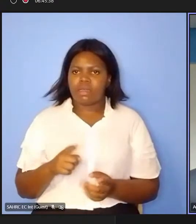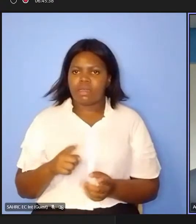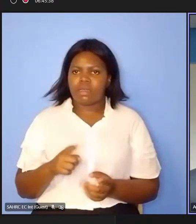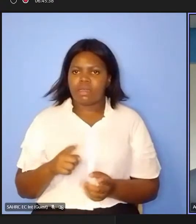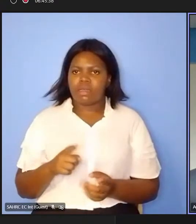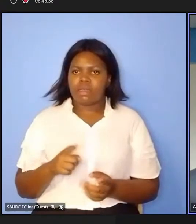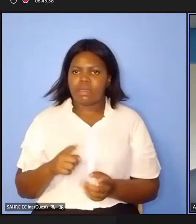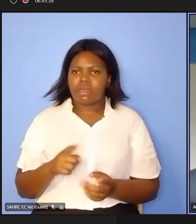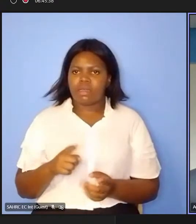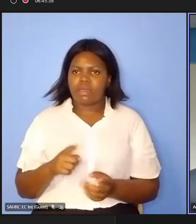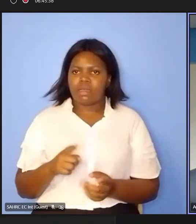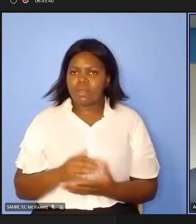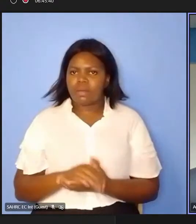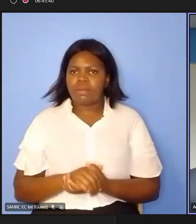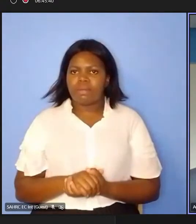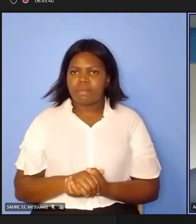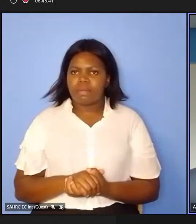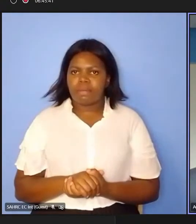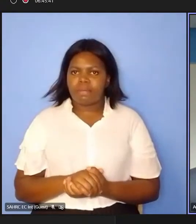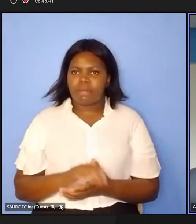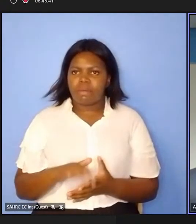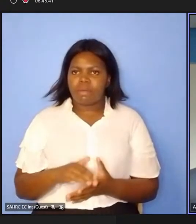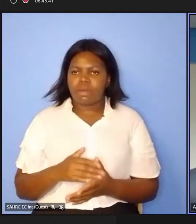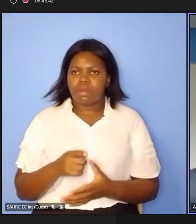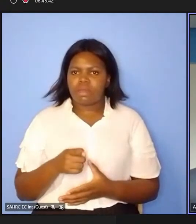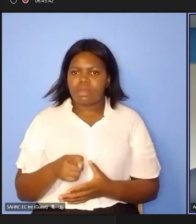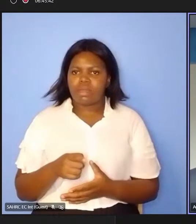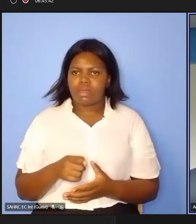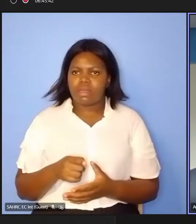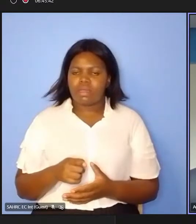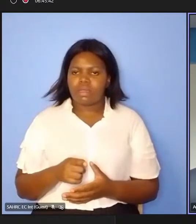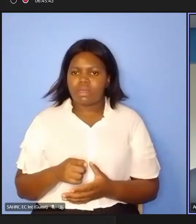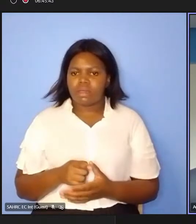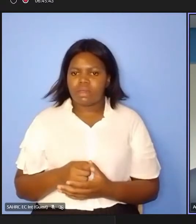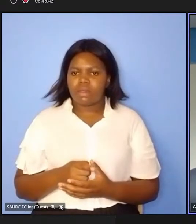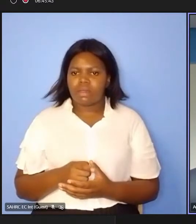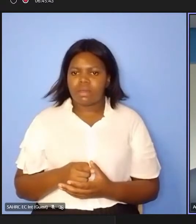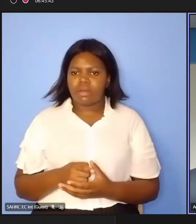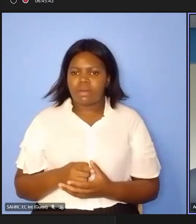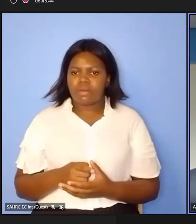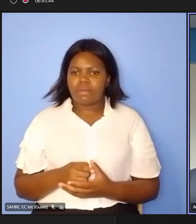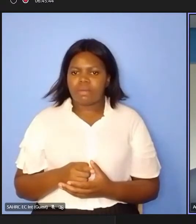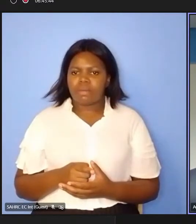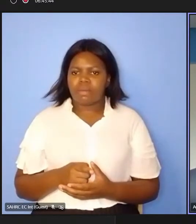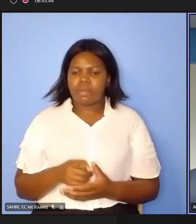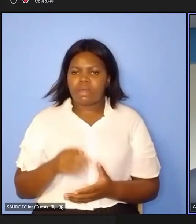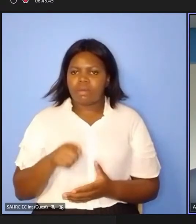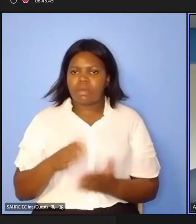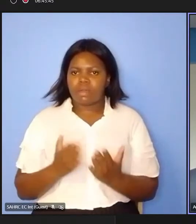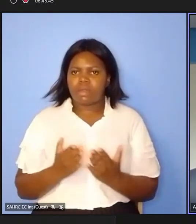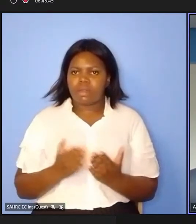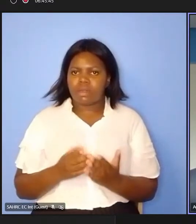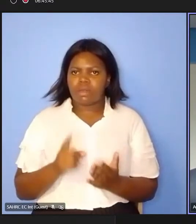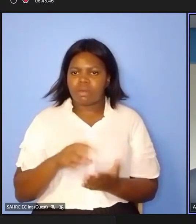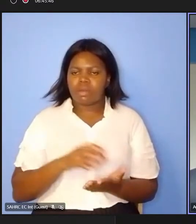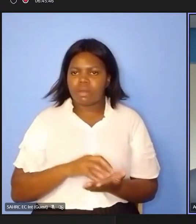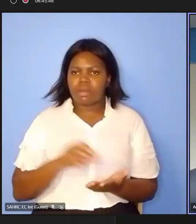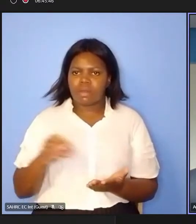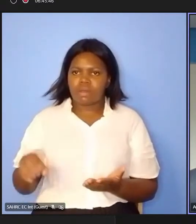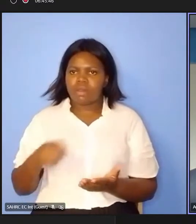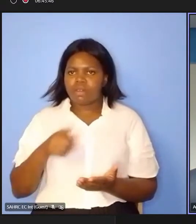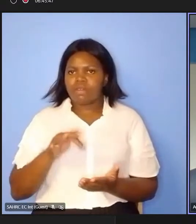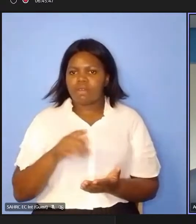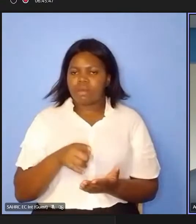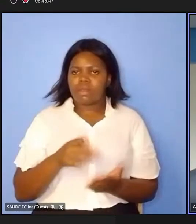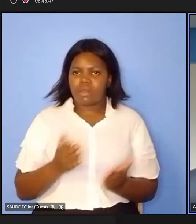list, because yes, although unfortunately the learner was excluded from that school for some time,